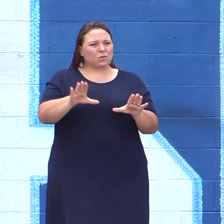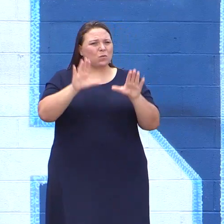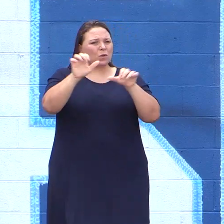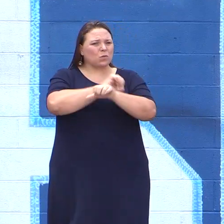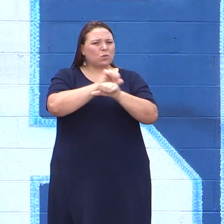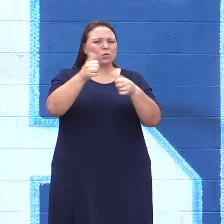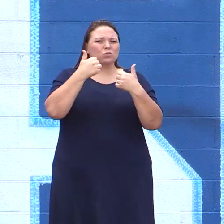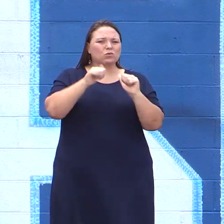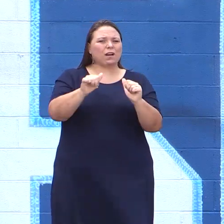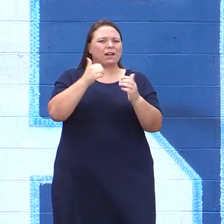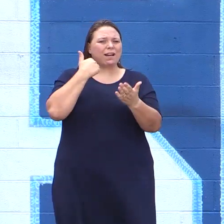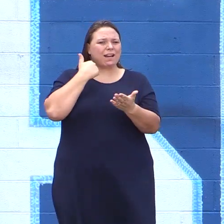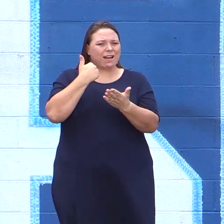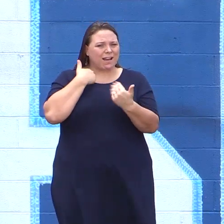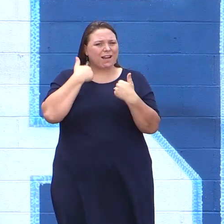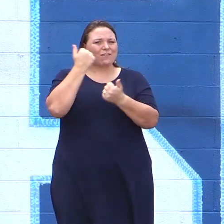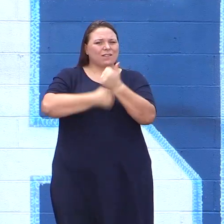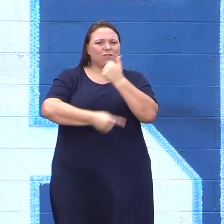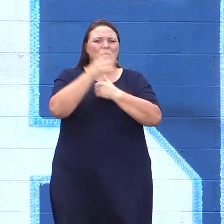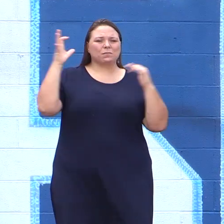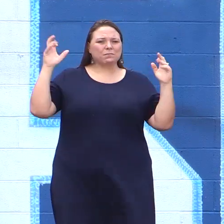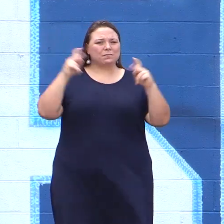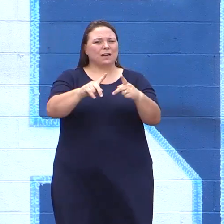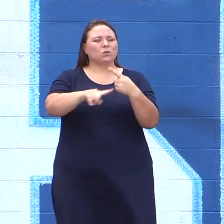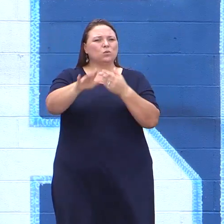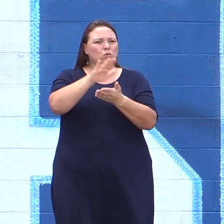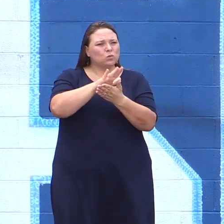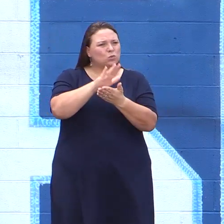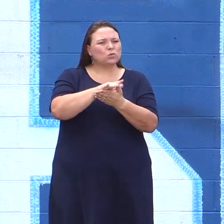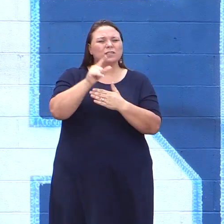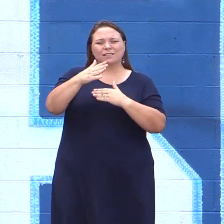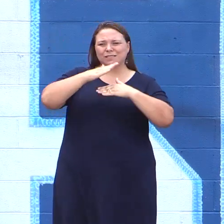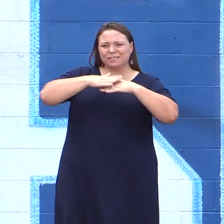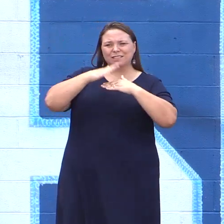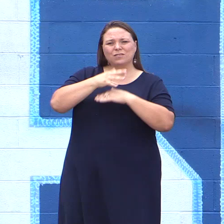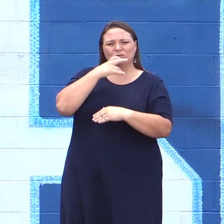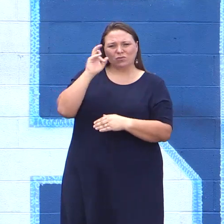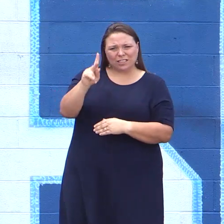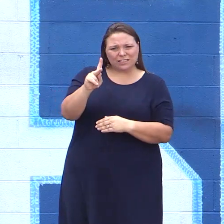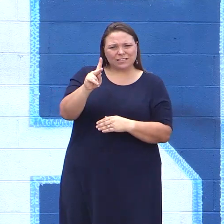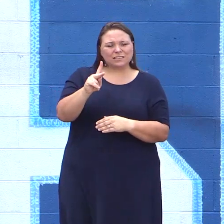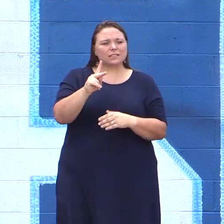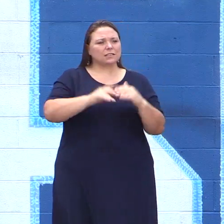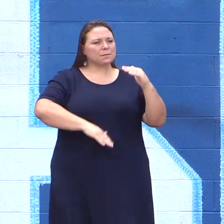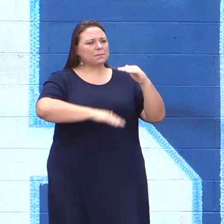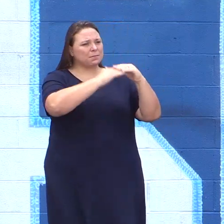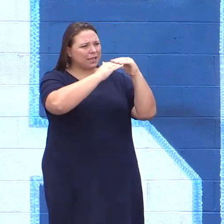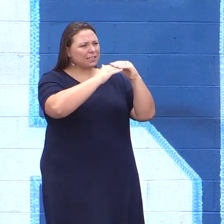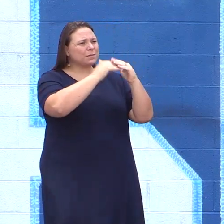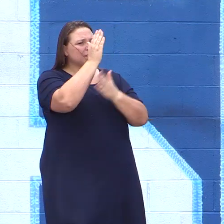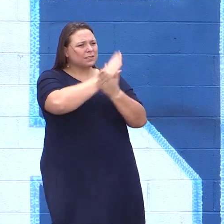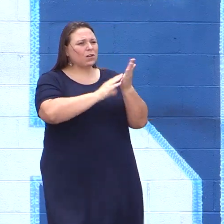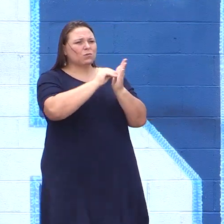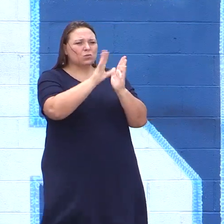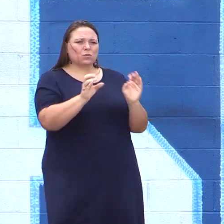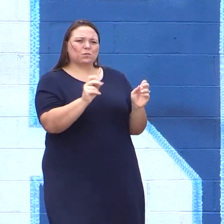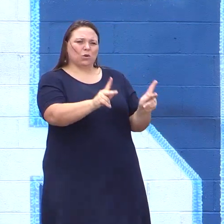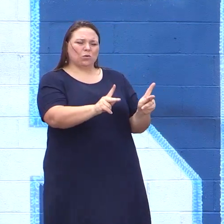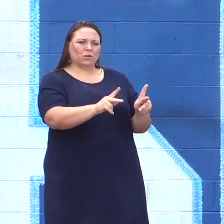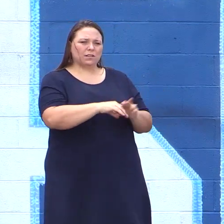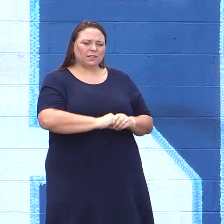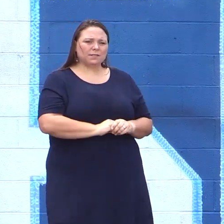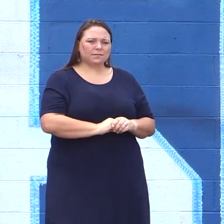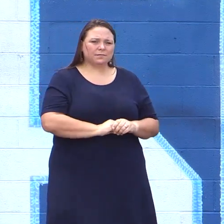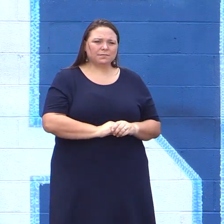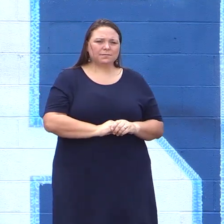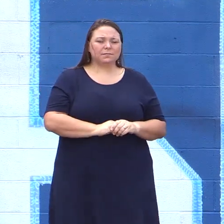to get everybody back to school, and this is minimizing the risk and maximizing some student opportunity, and